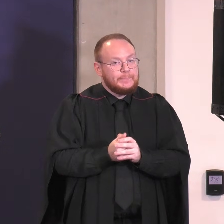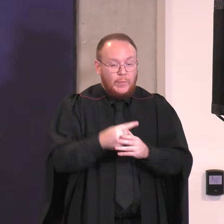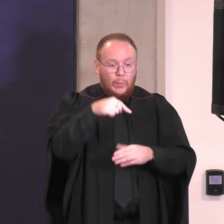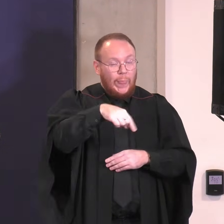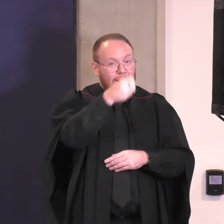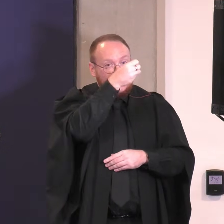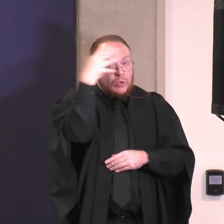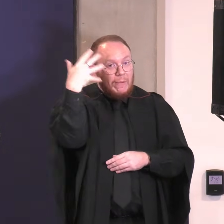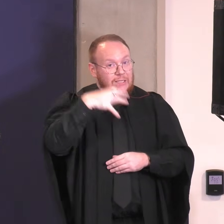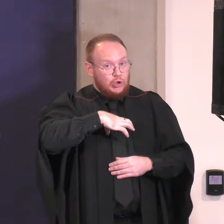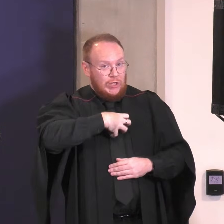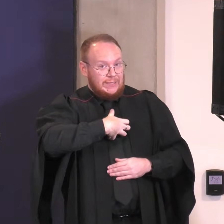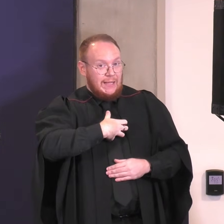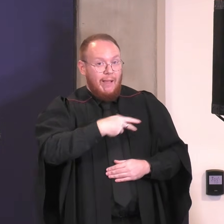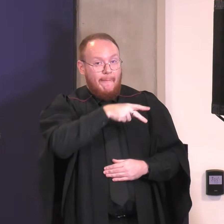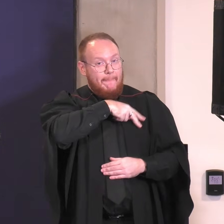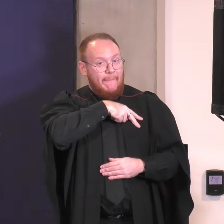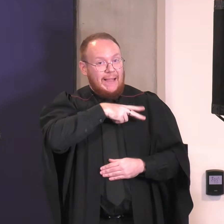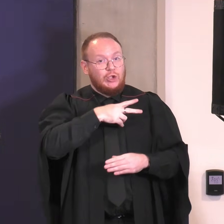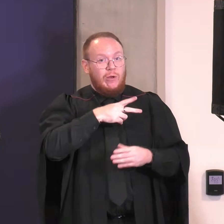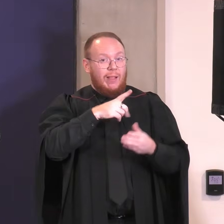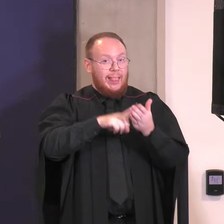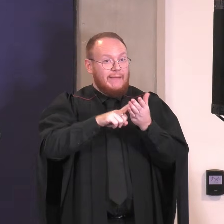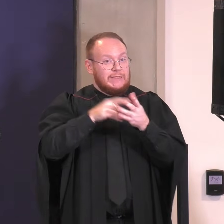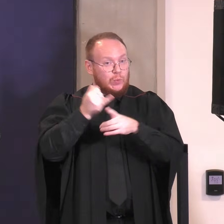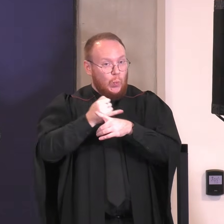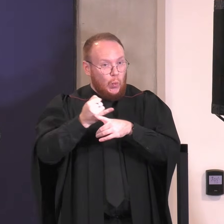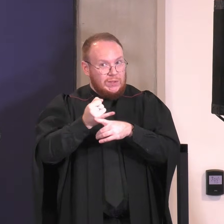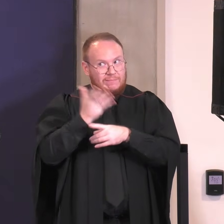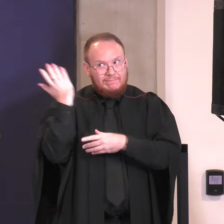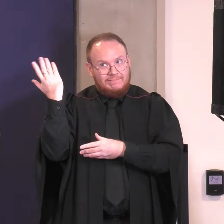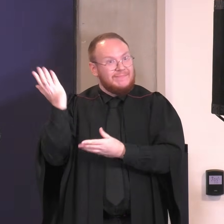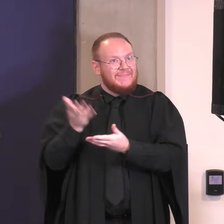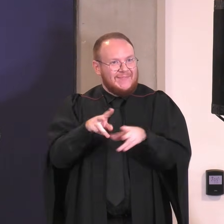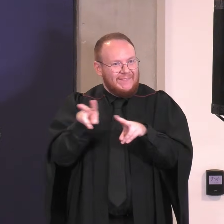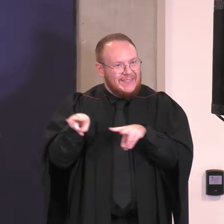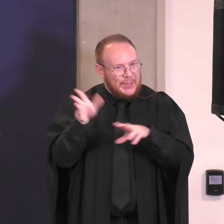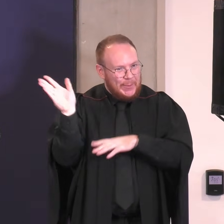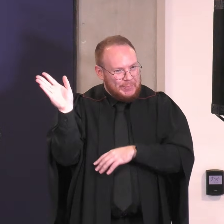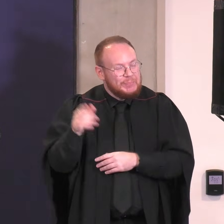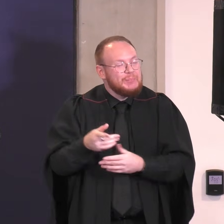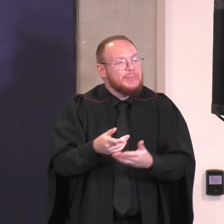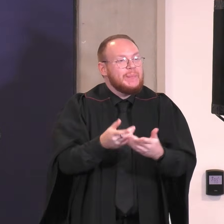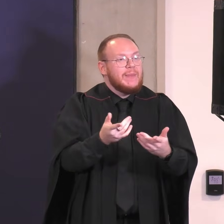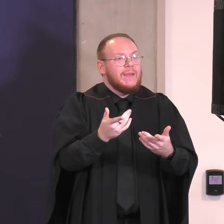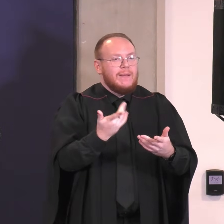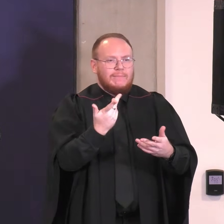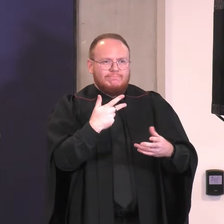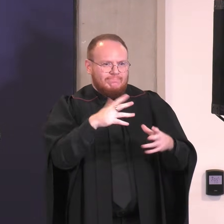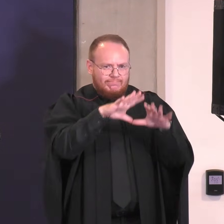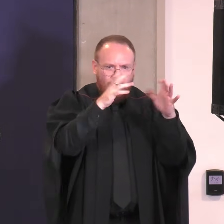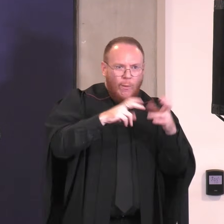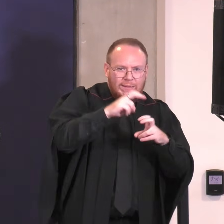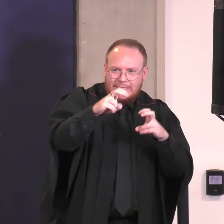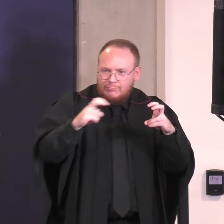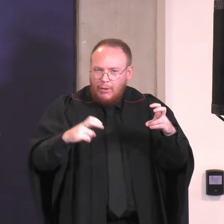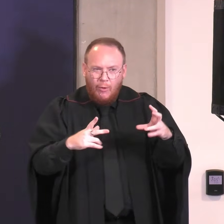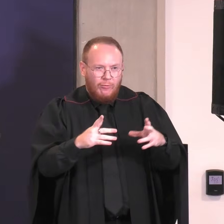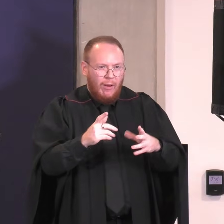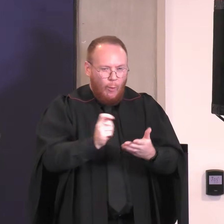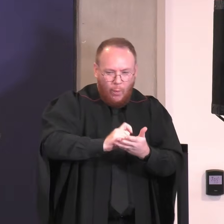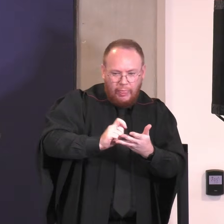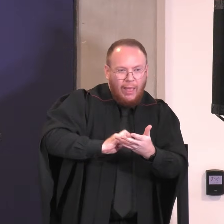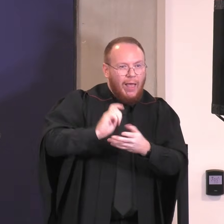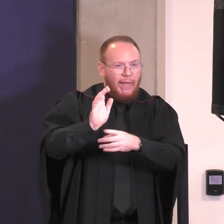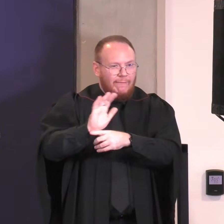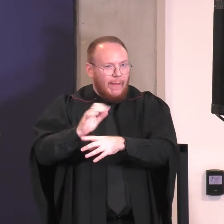our Chancellor, Major Levison Wood, who you've already been introduced to on the video, world explorer, author, and filmmaker, delivered a powerful